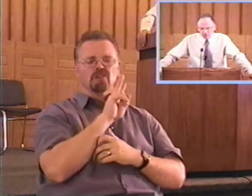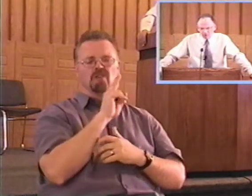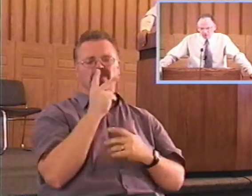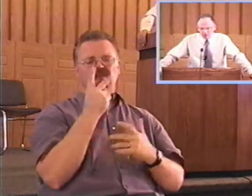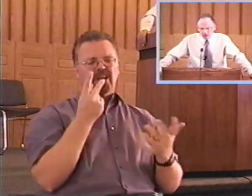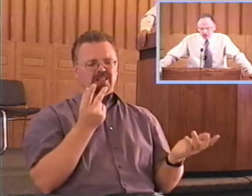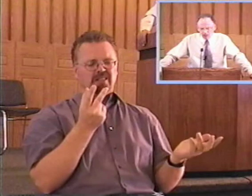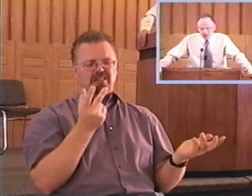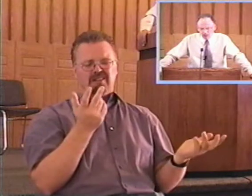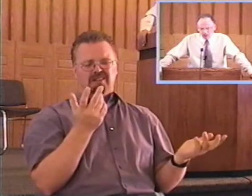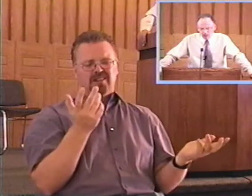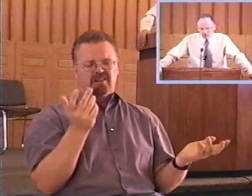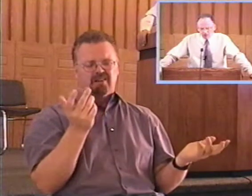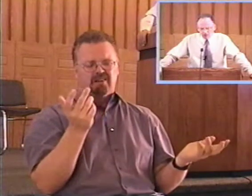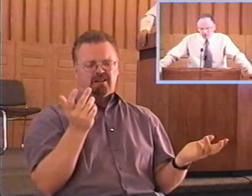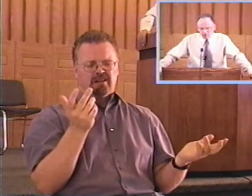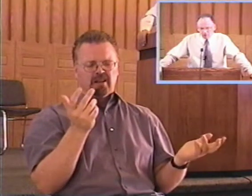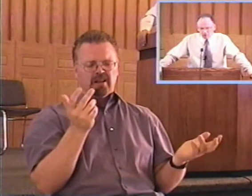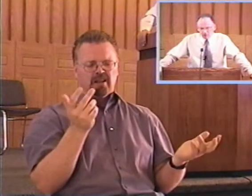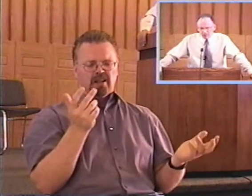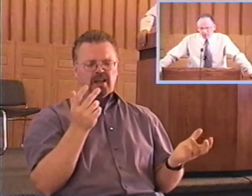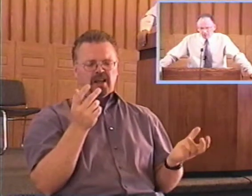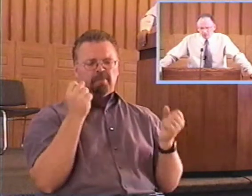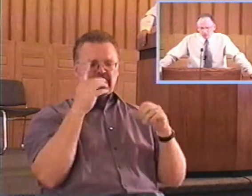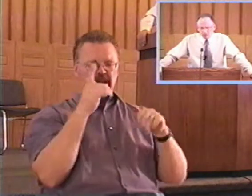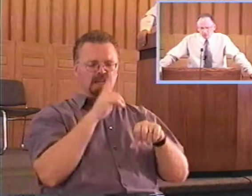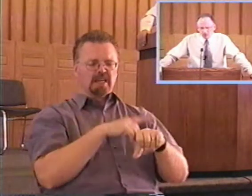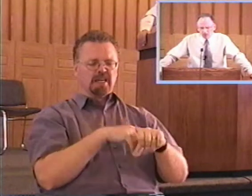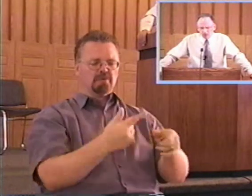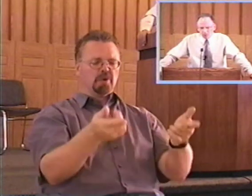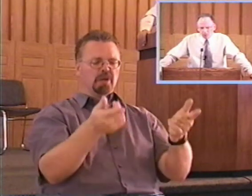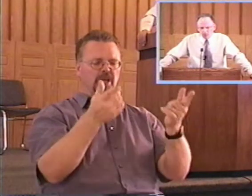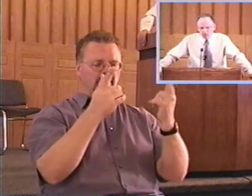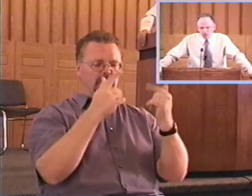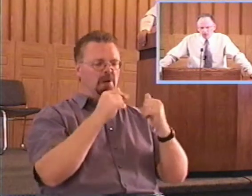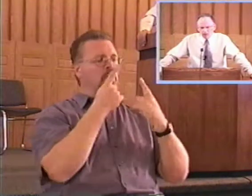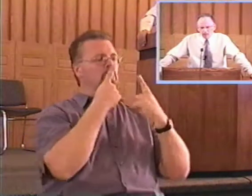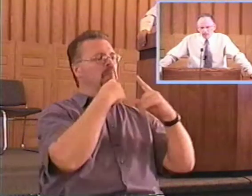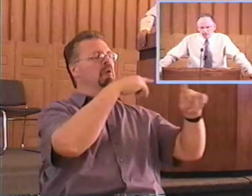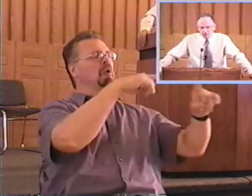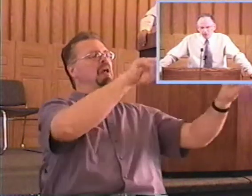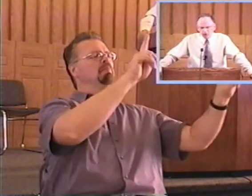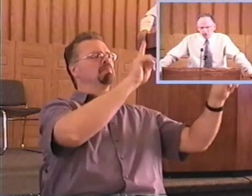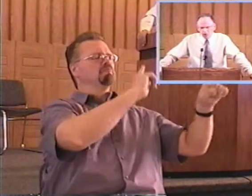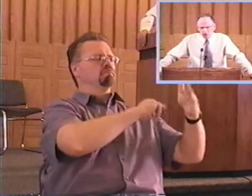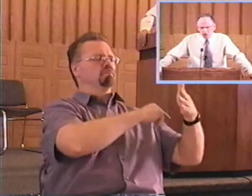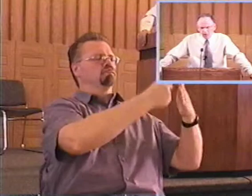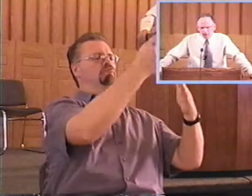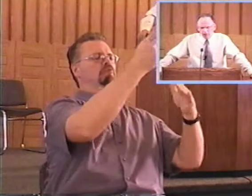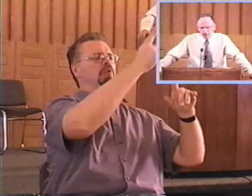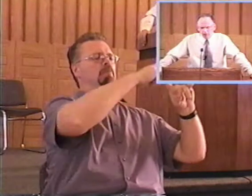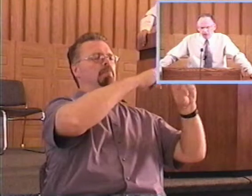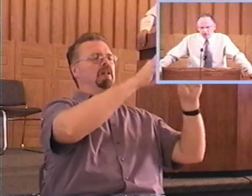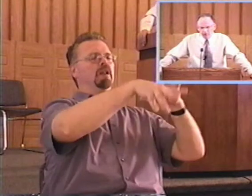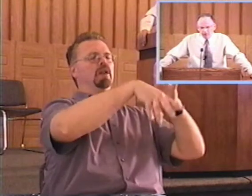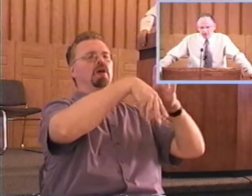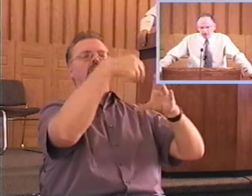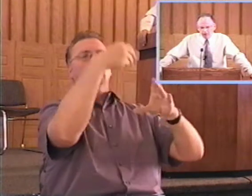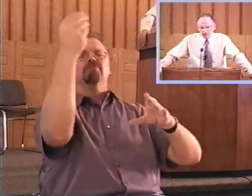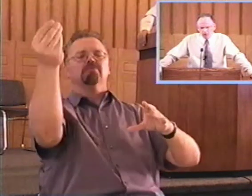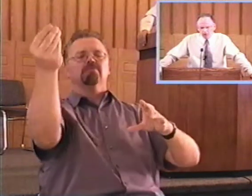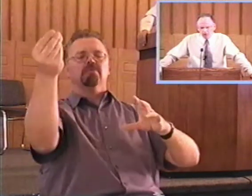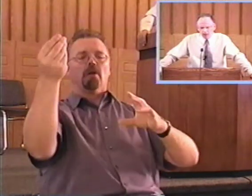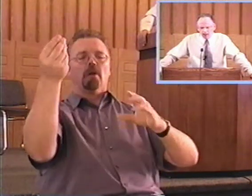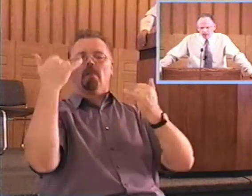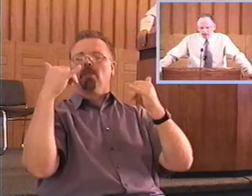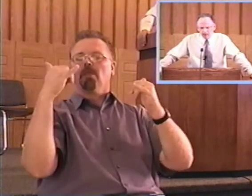with stuff and we proclaim it's true, and then we walk out this door and we don't deal with it